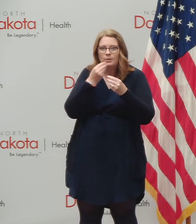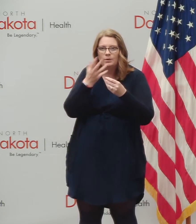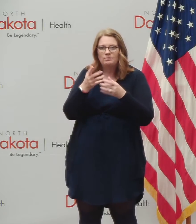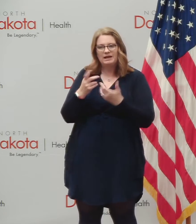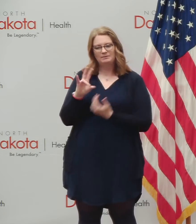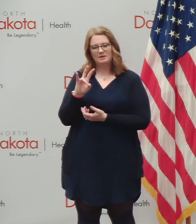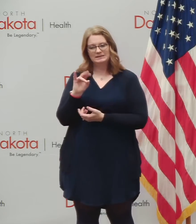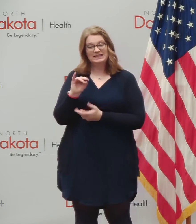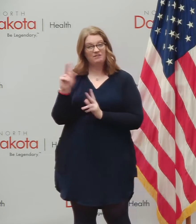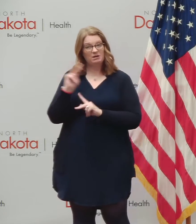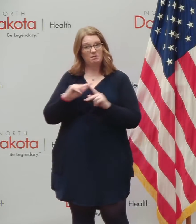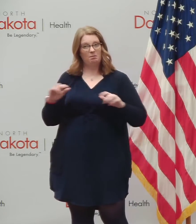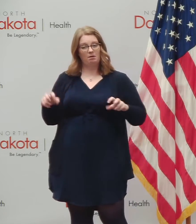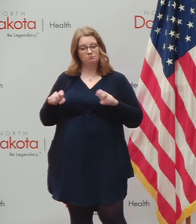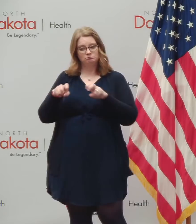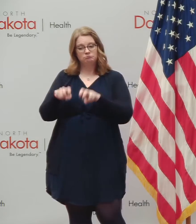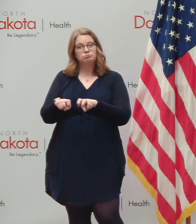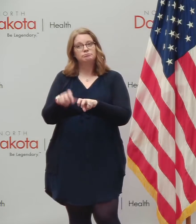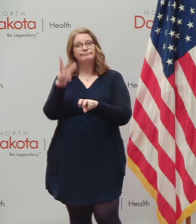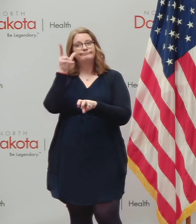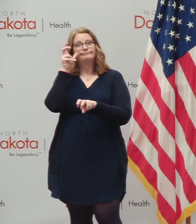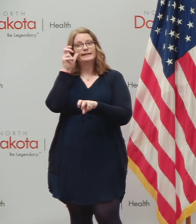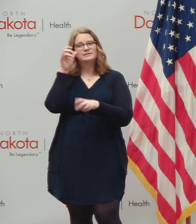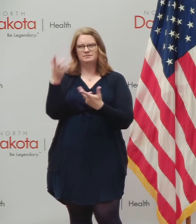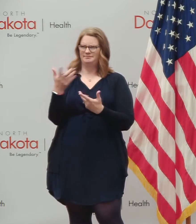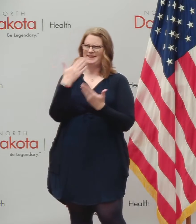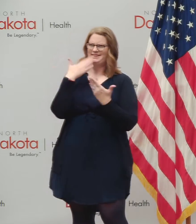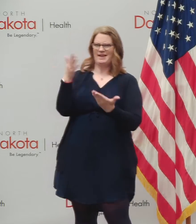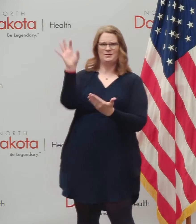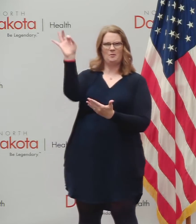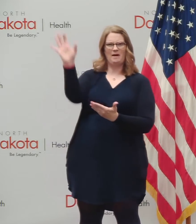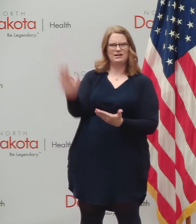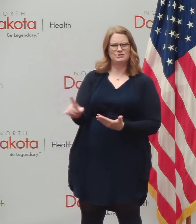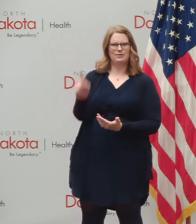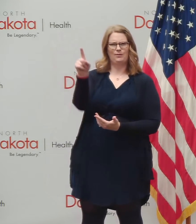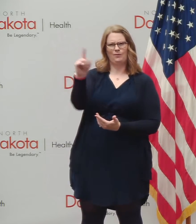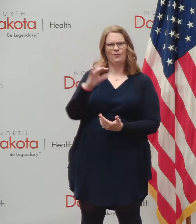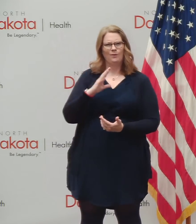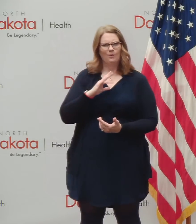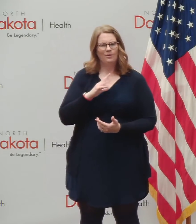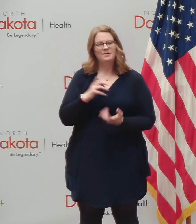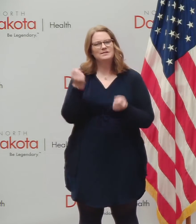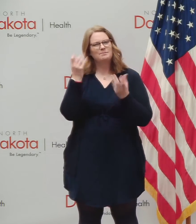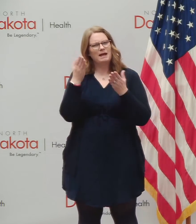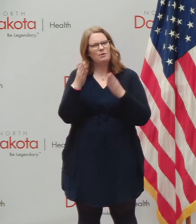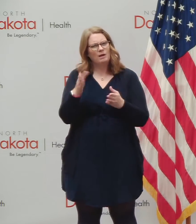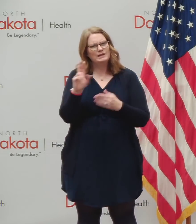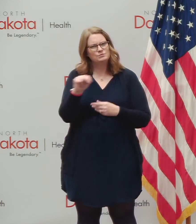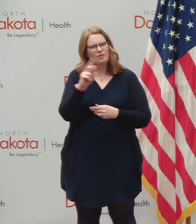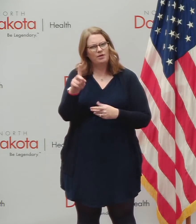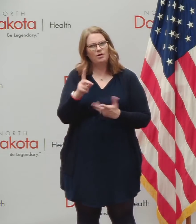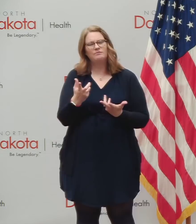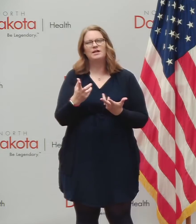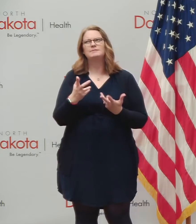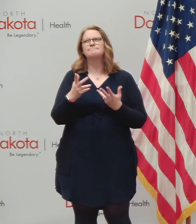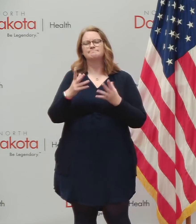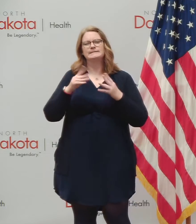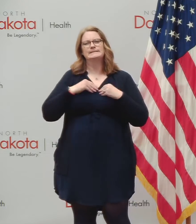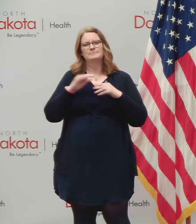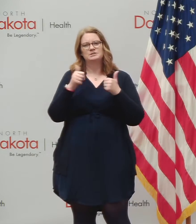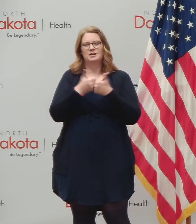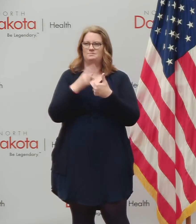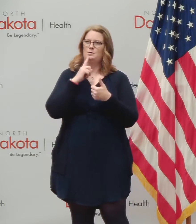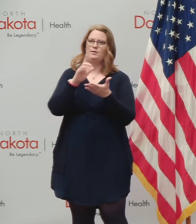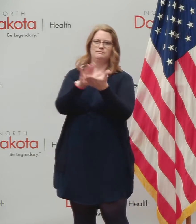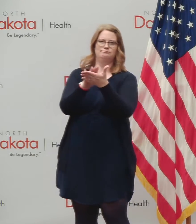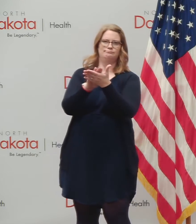people. But again, thank you, Pastor Starks. There are many ways that North Dakotans have adapted through the pandemic, but we want to applaud Pastor